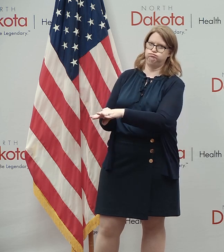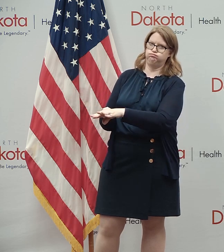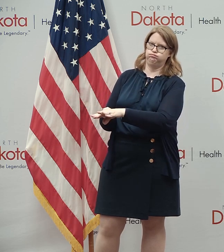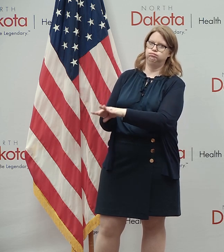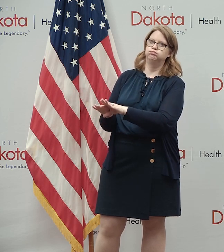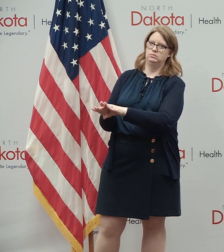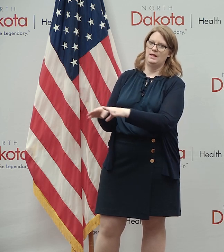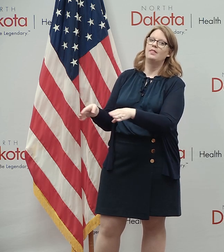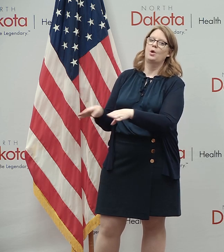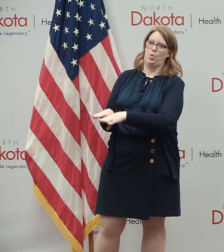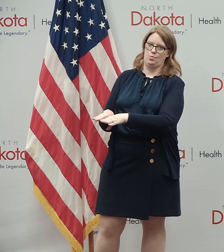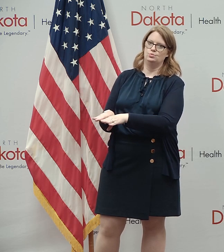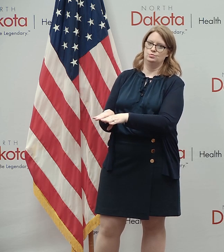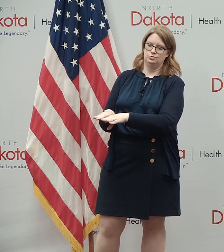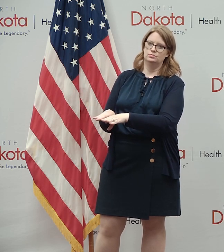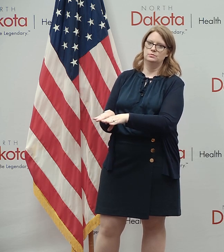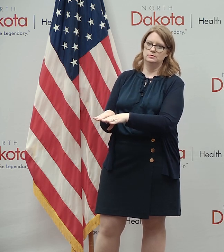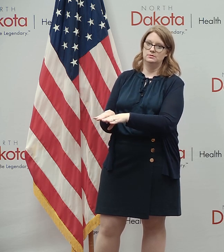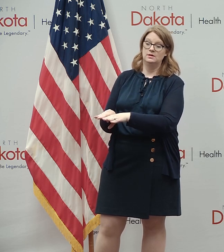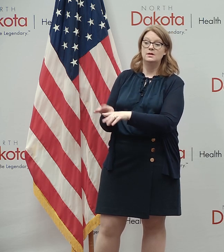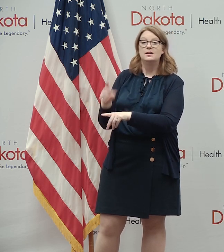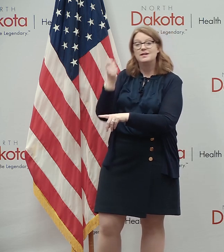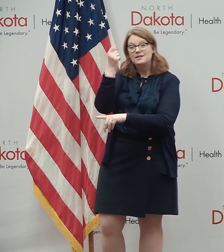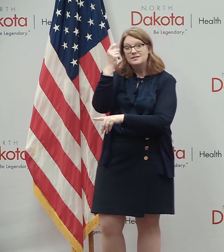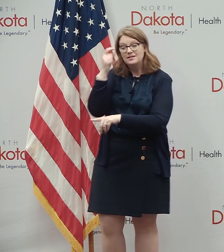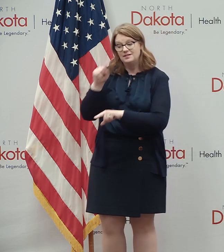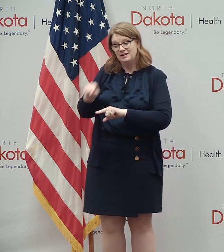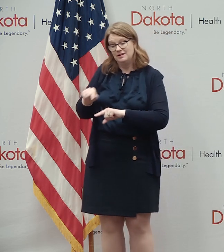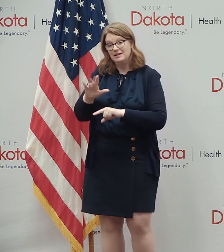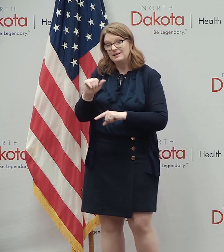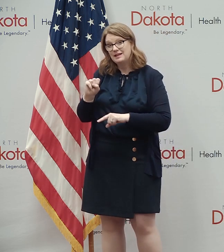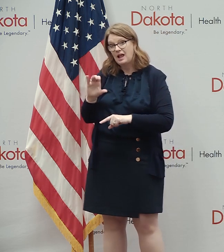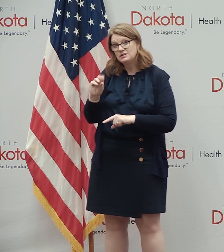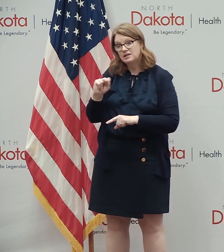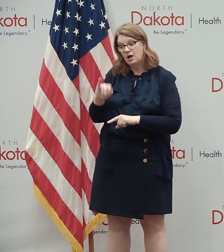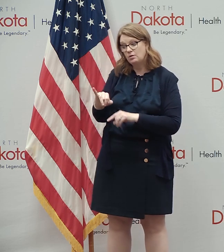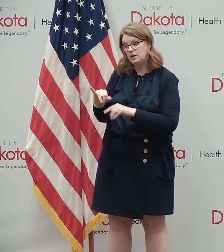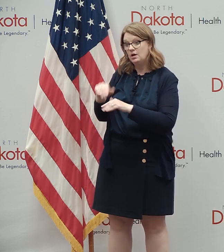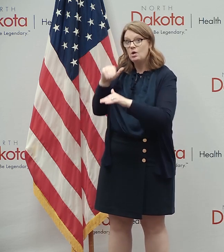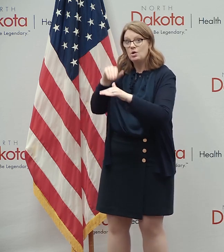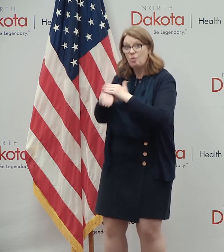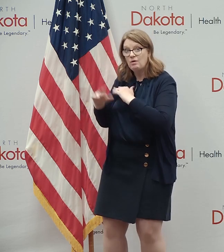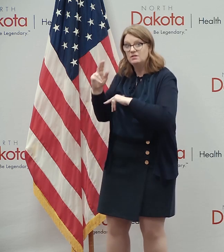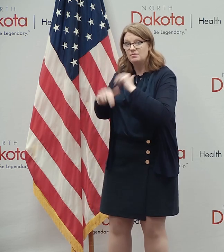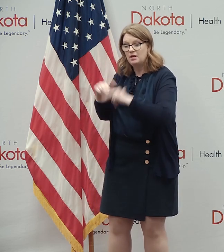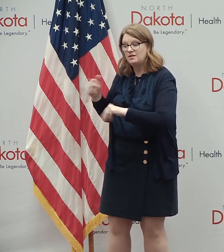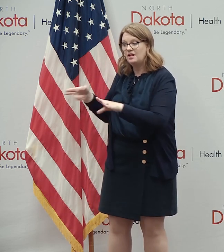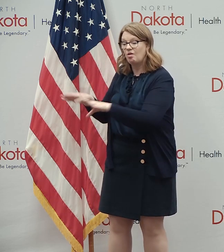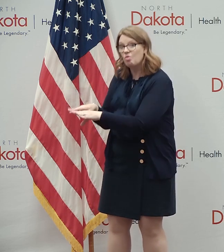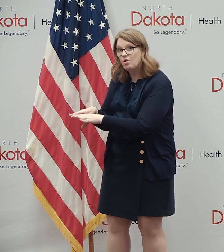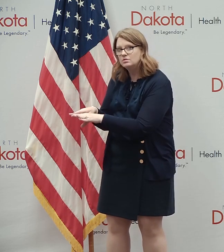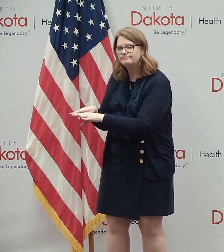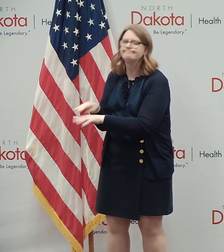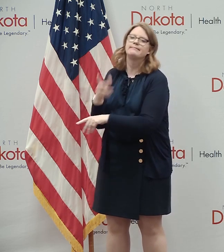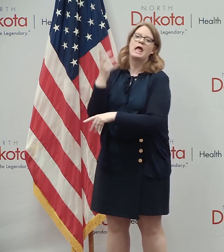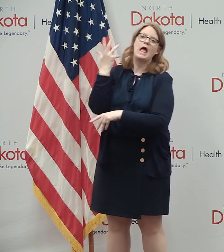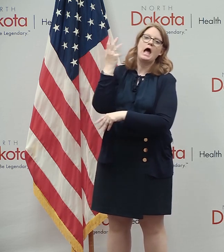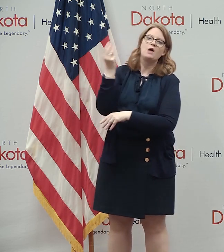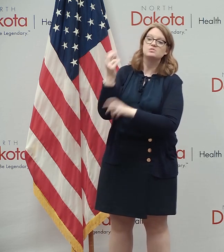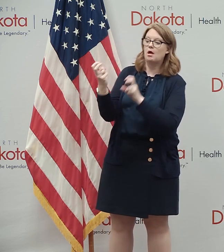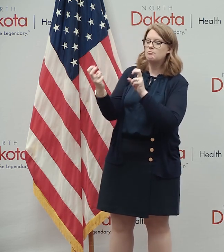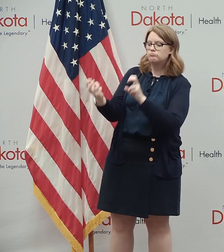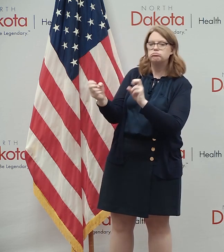long-term care. But as I just said, even in Cass County, we would strongly encourage outdoor visitation. Again, if you